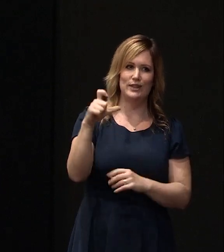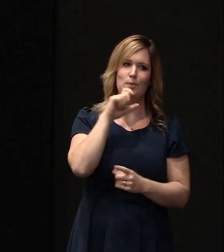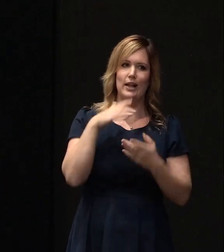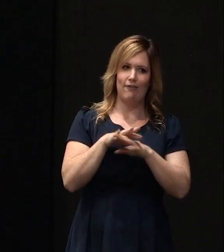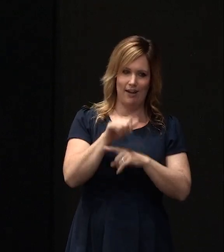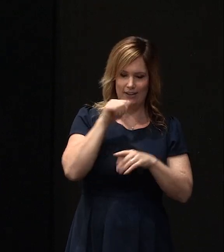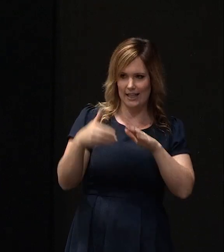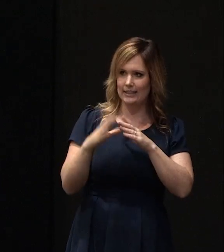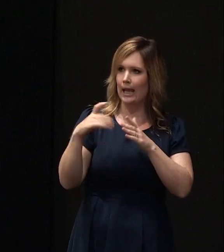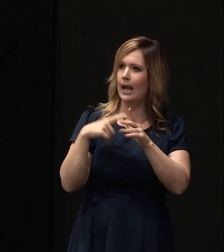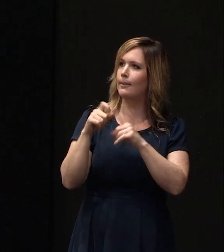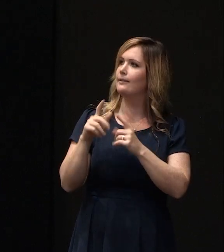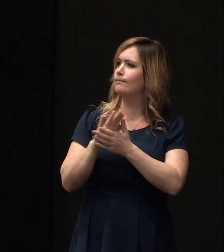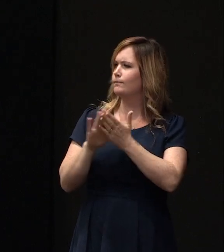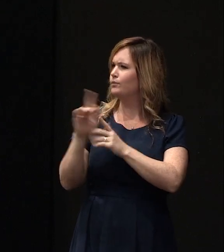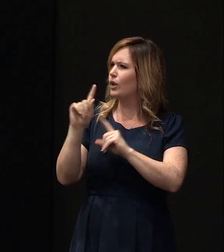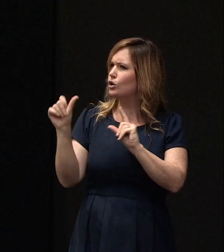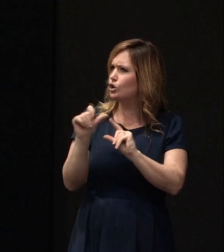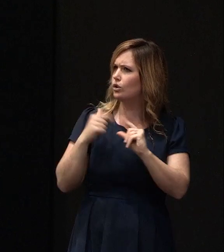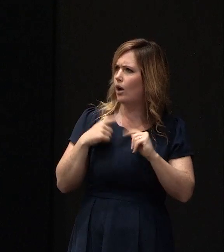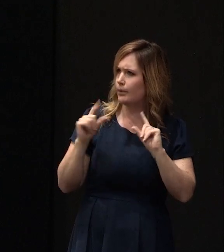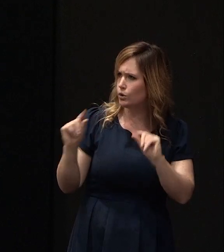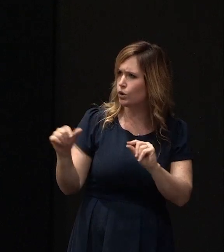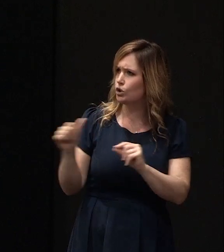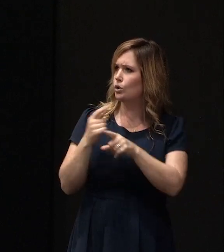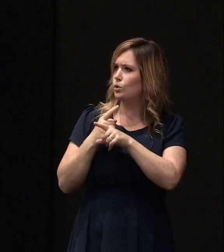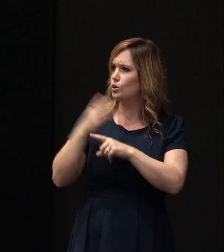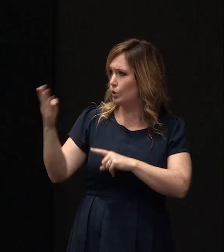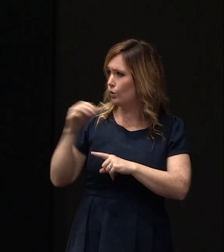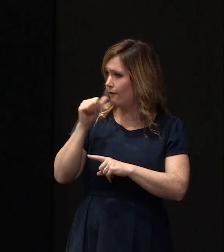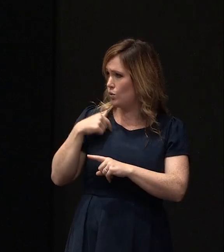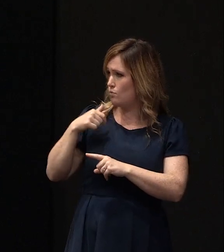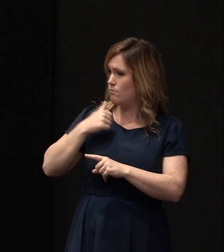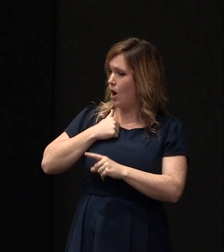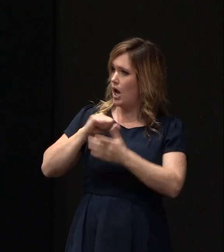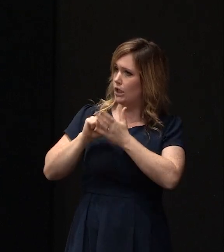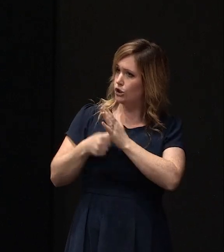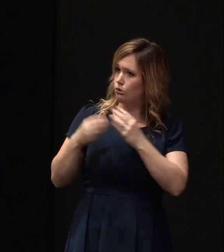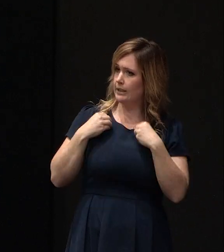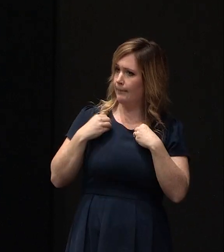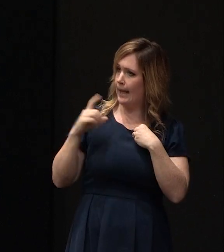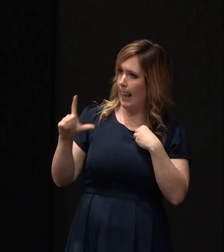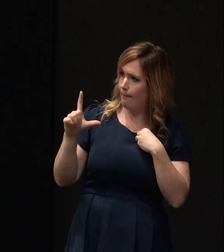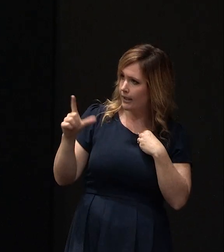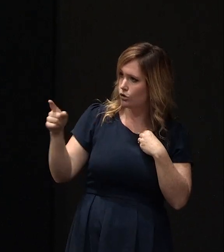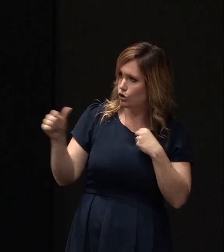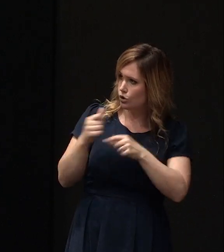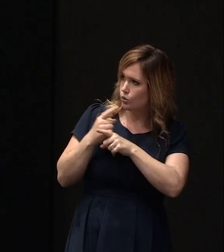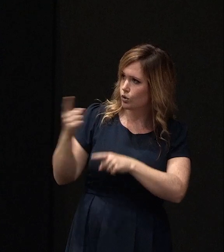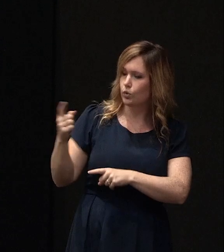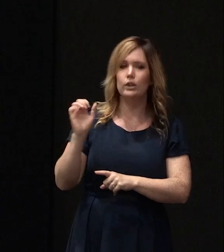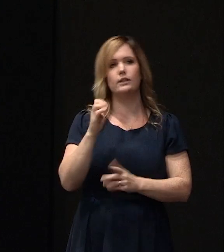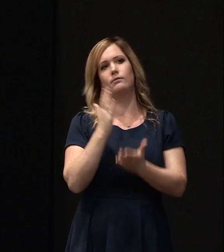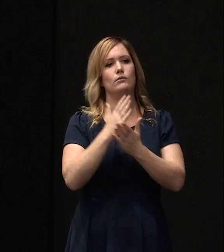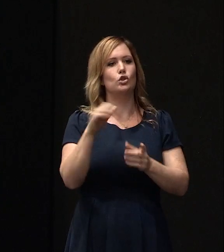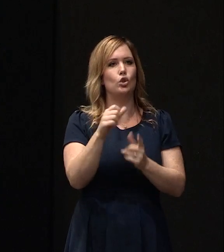what should I be doing? Should I be talking to you if you're my insurer at Lumley? Definitely. You should raise that with